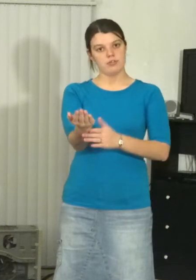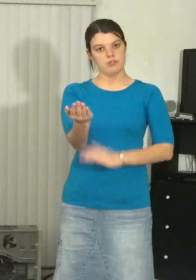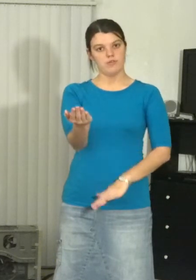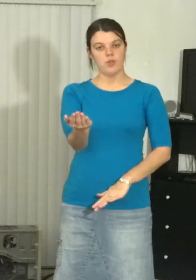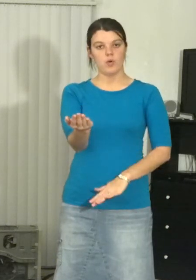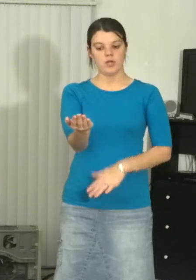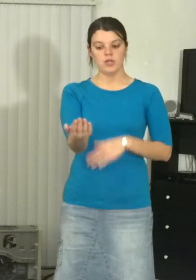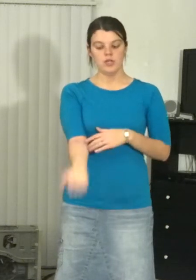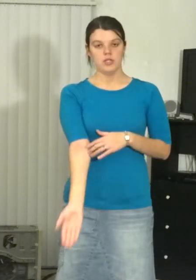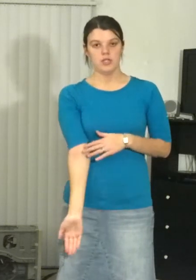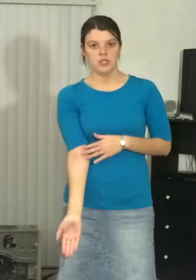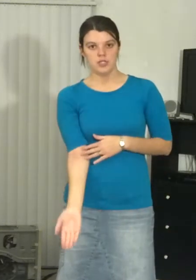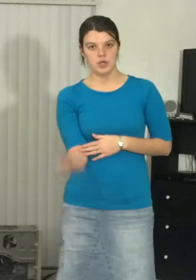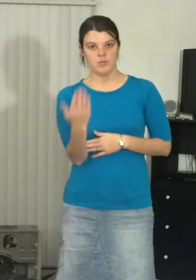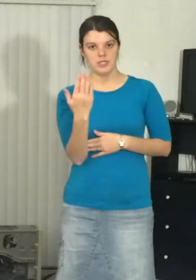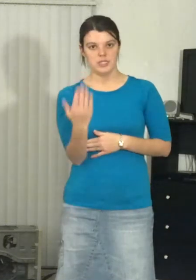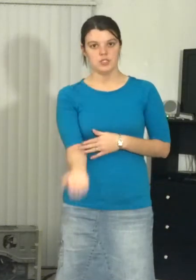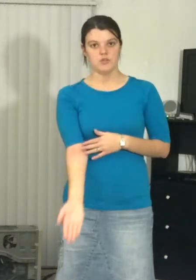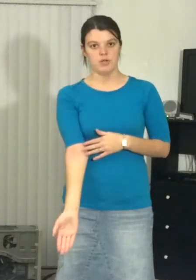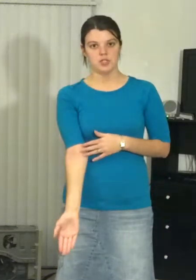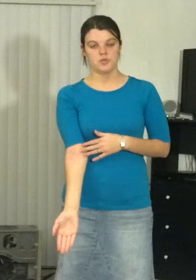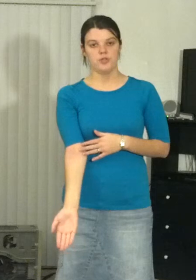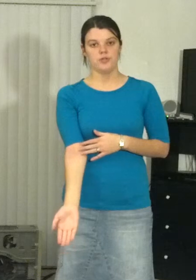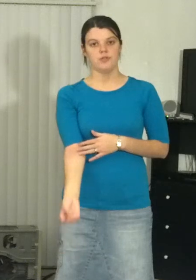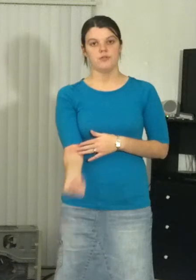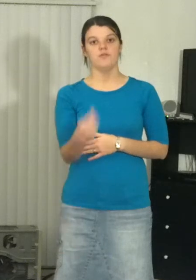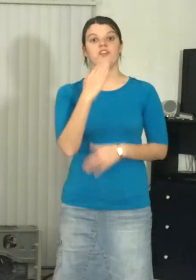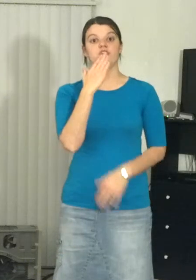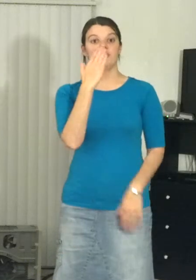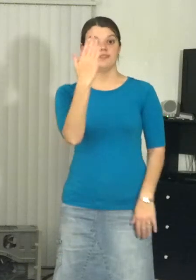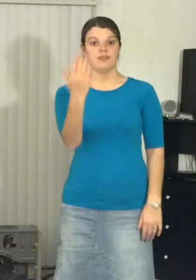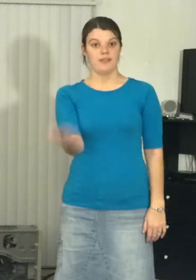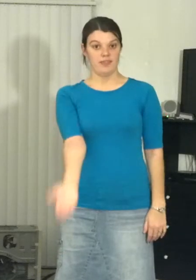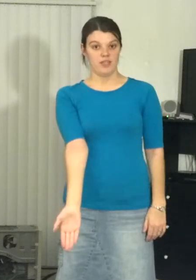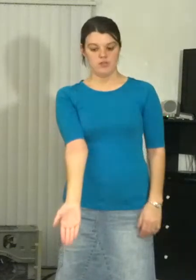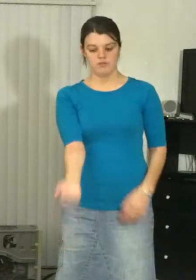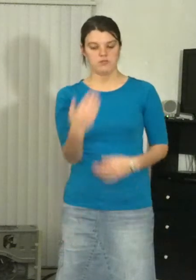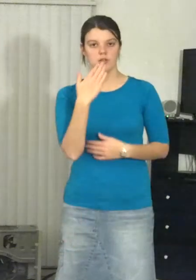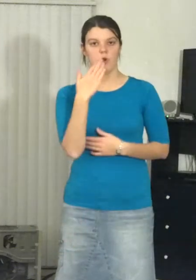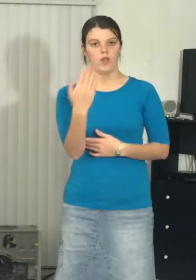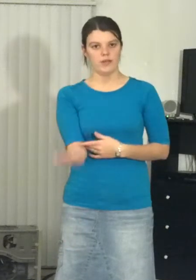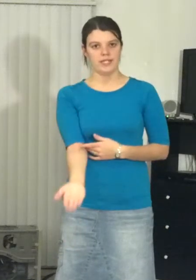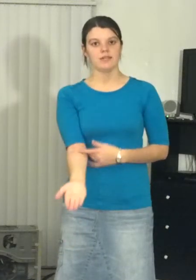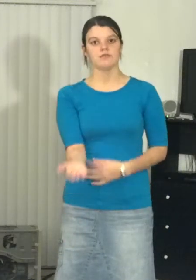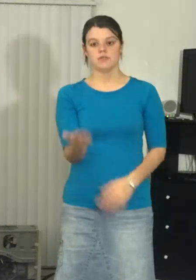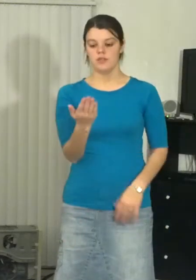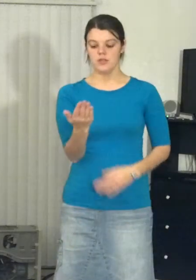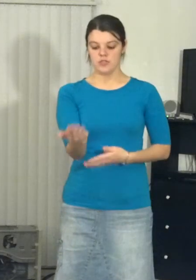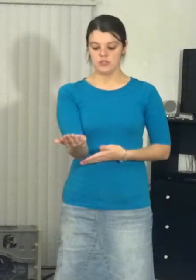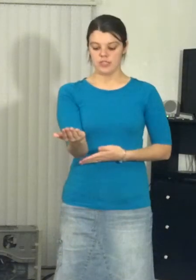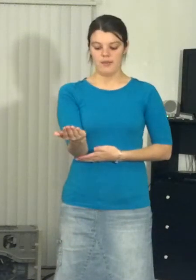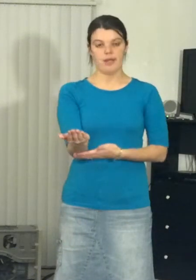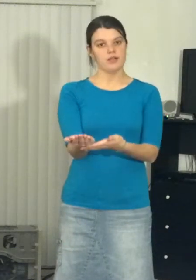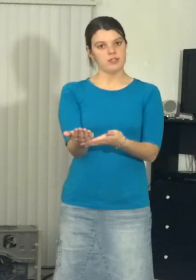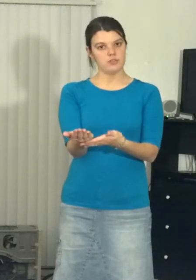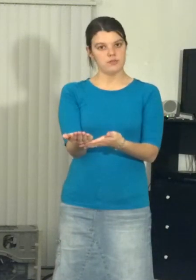to the floor and don't bend it too much when you're finishing the sign thank you. Don't go all the way down. Just kind of parallel to the